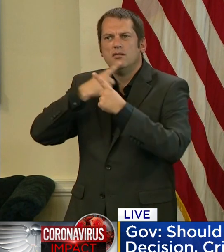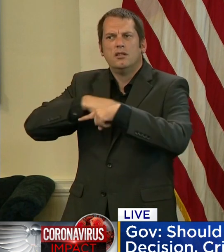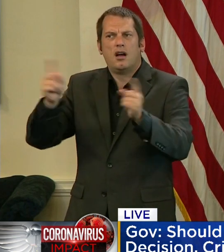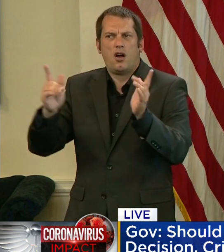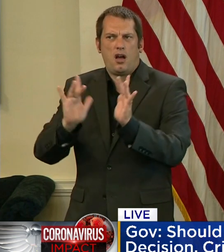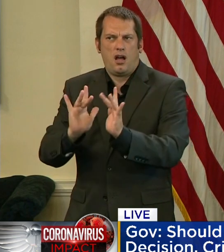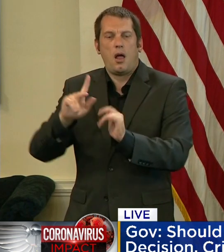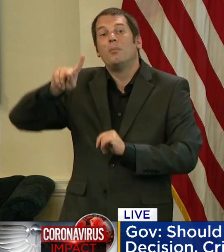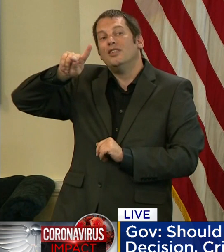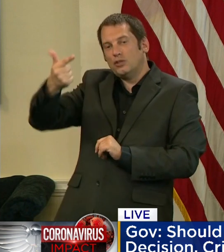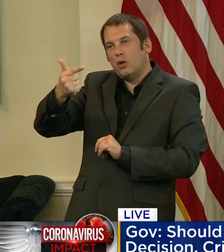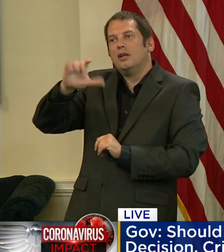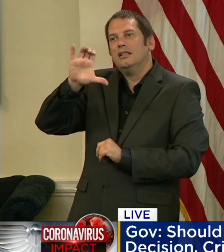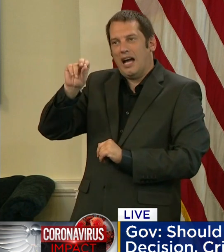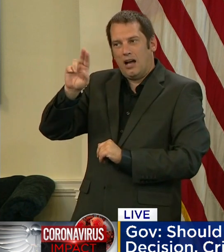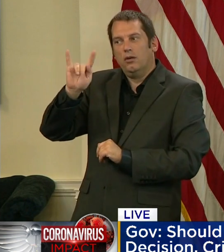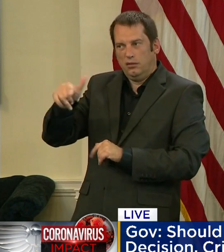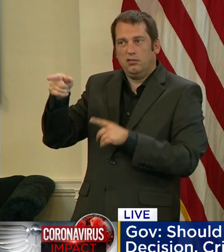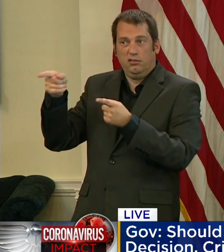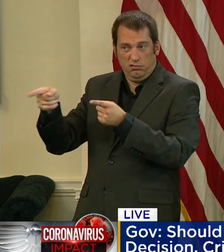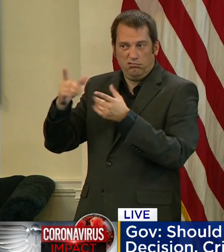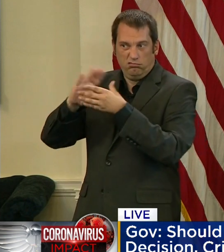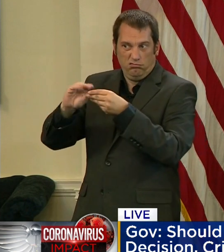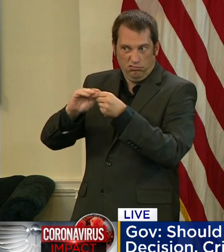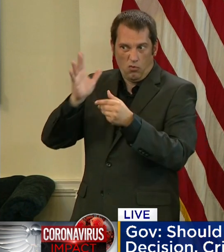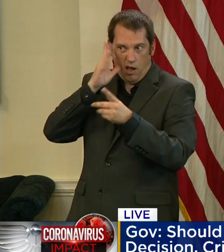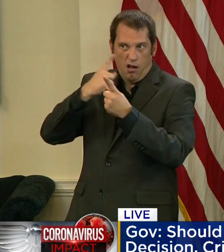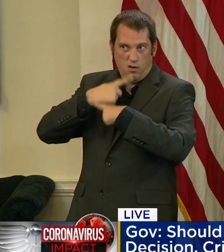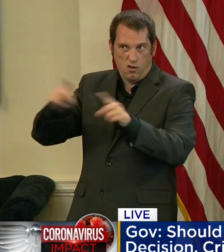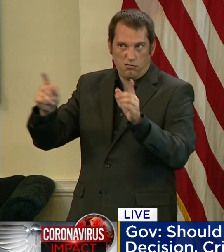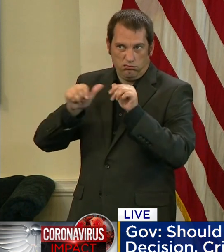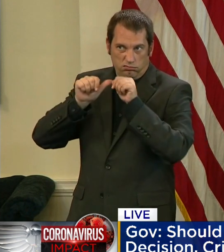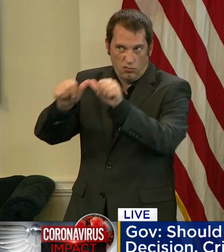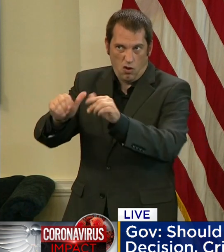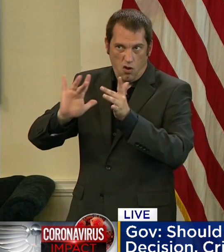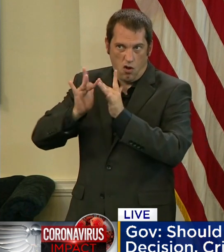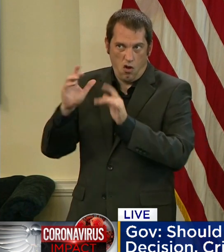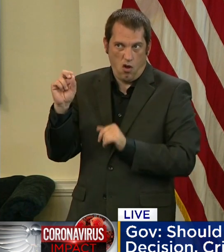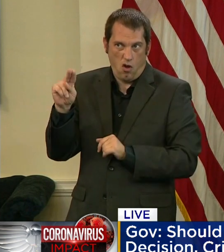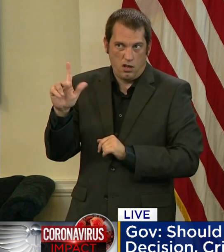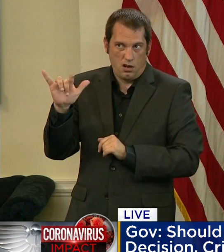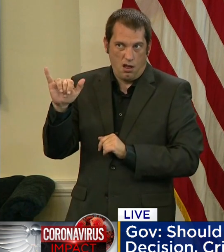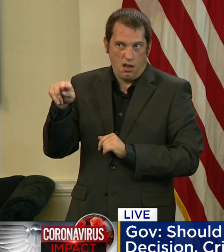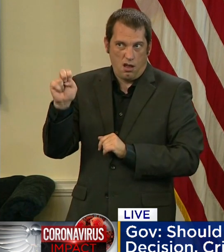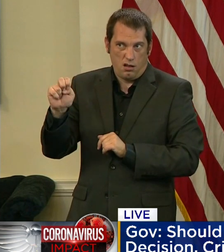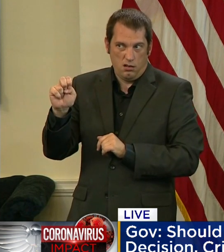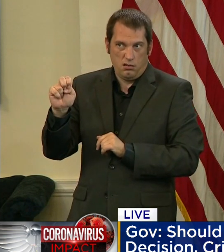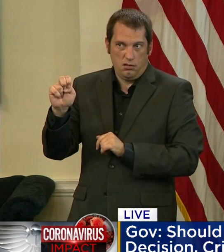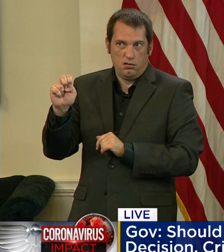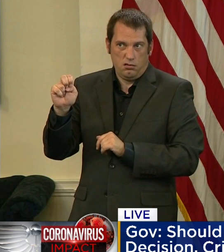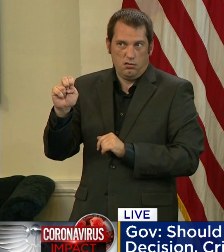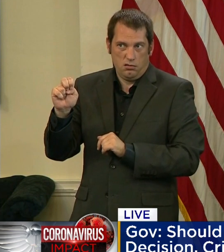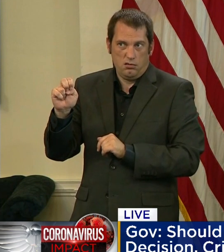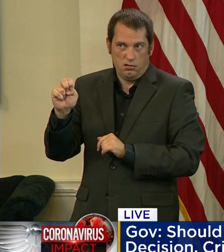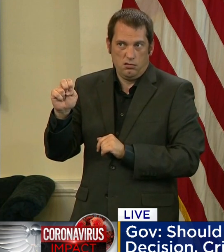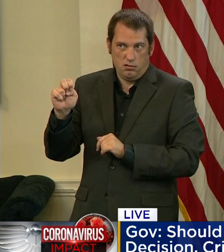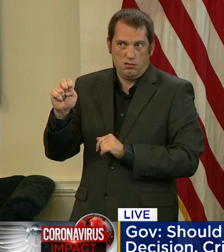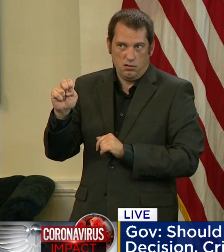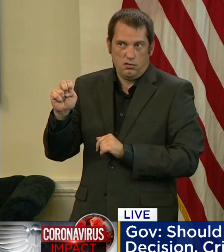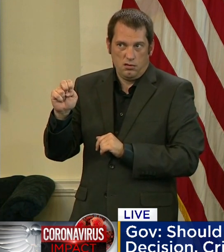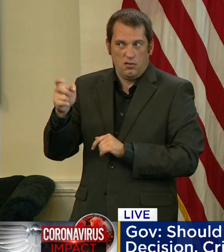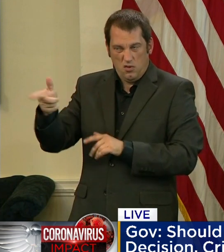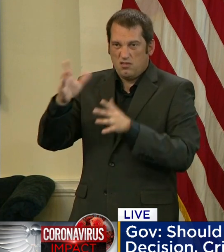or are you going to move that there's a reassessment sooner? No, they didn't rush the decision. The state plan requires the